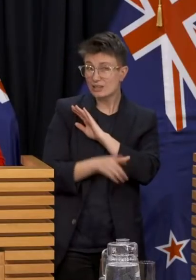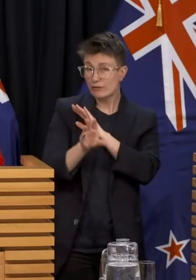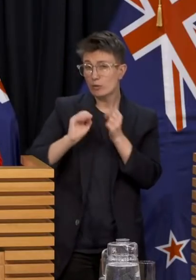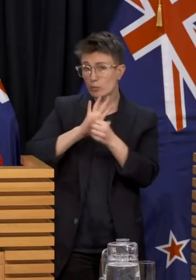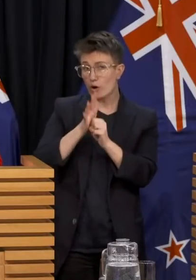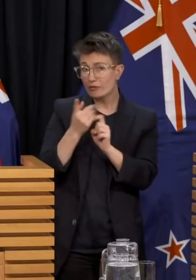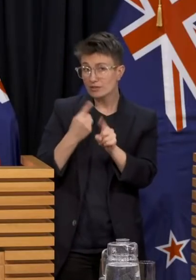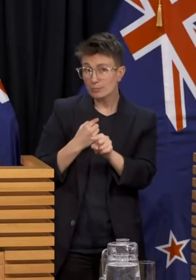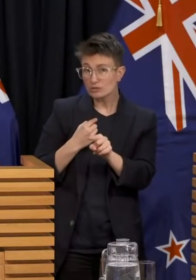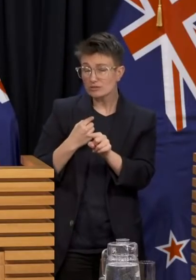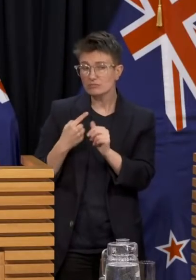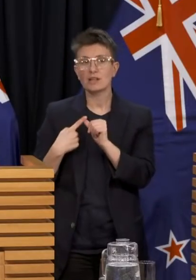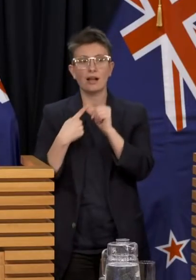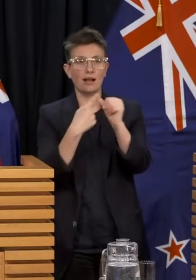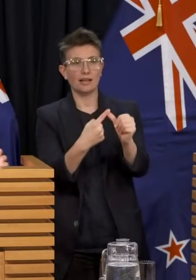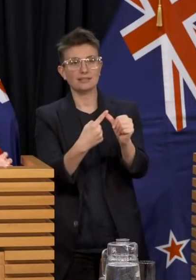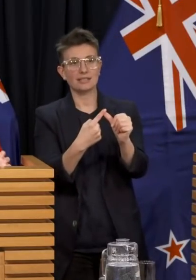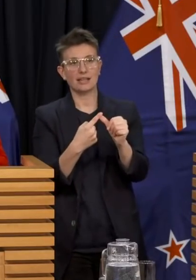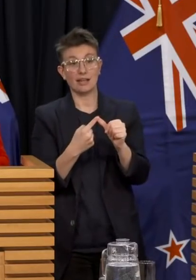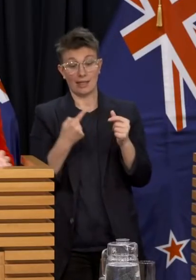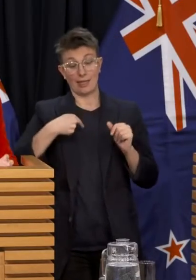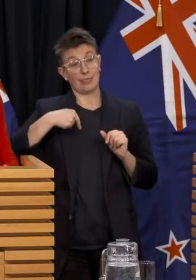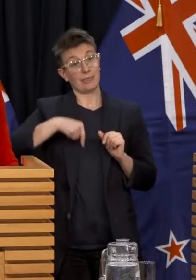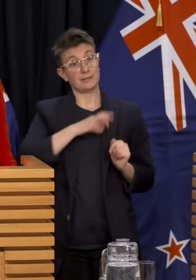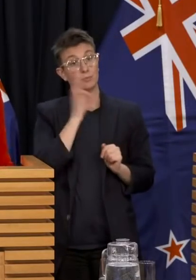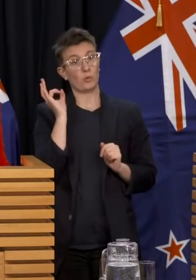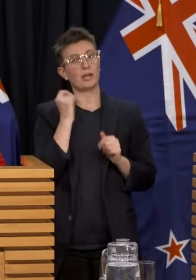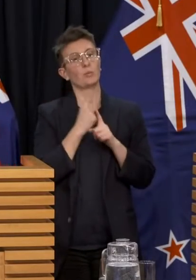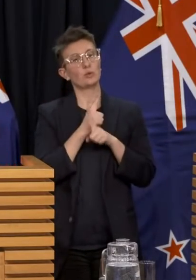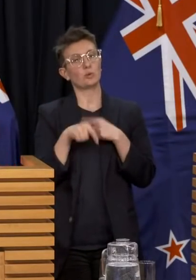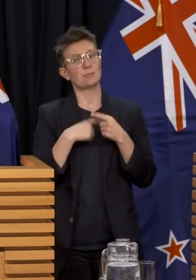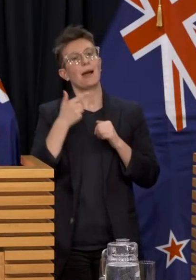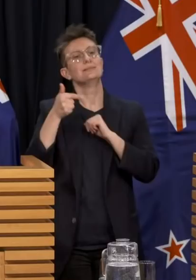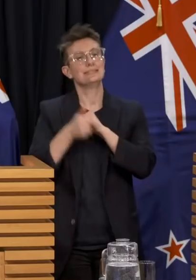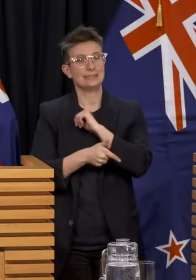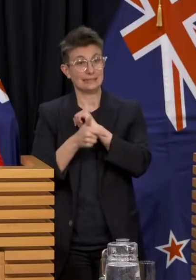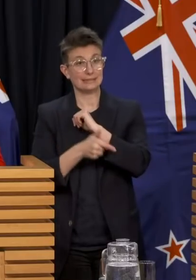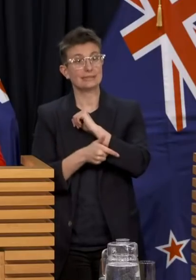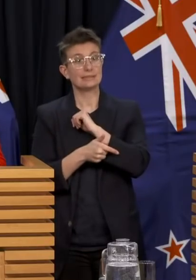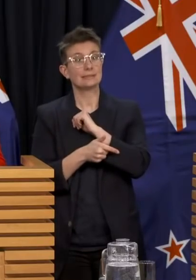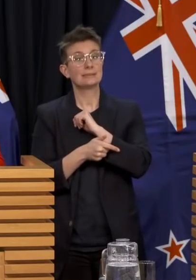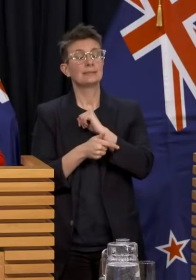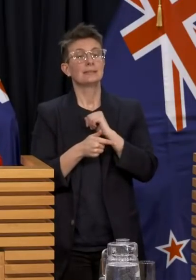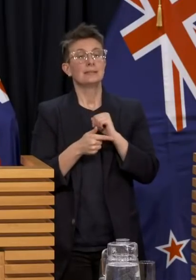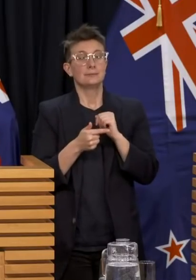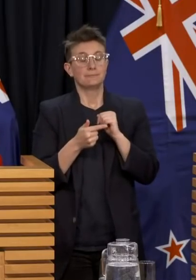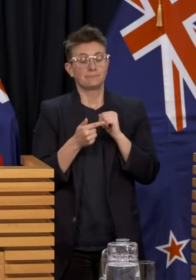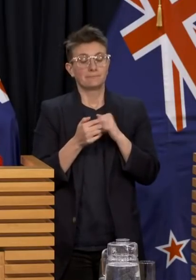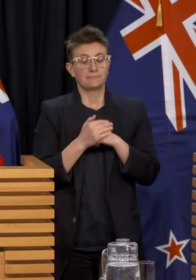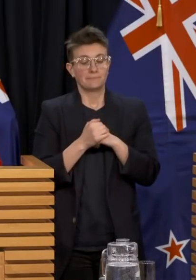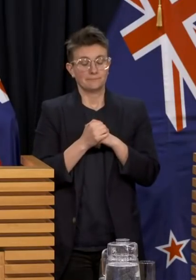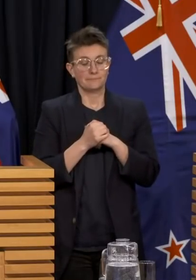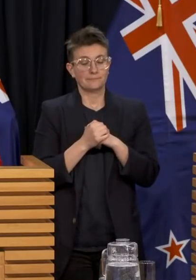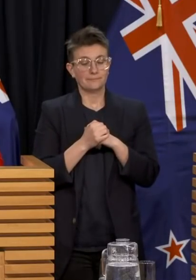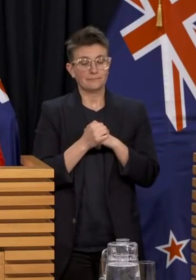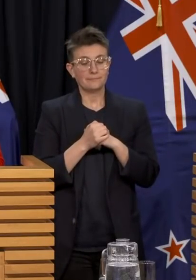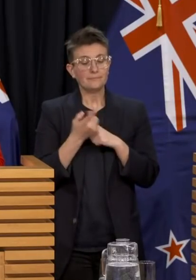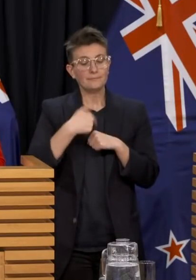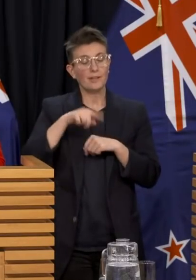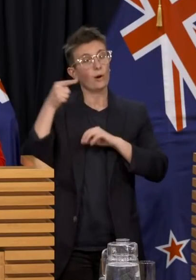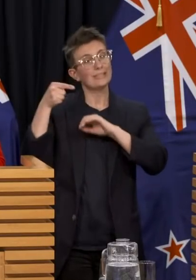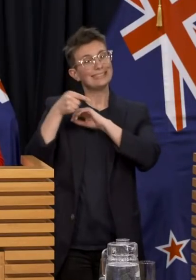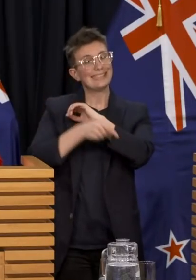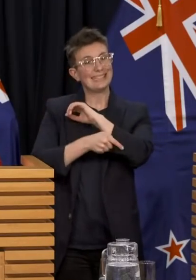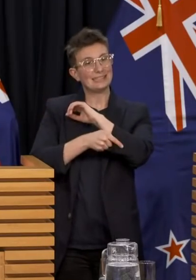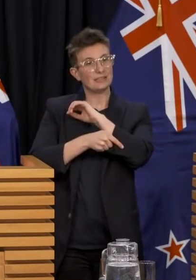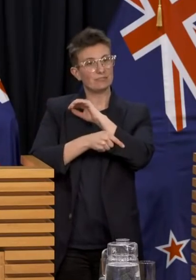plan around debt. And of course, our debt trajectory has been set out in the budget, and the very clear difference between